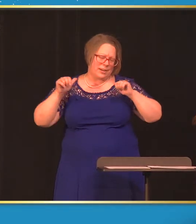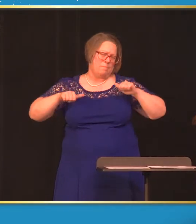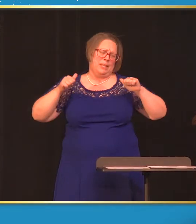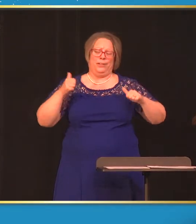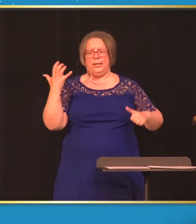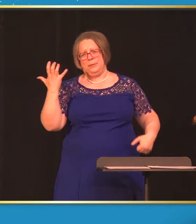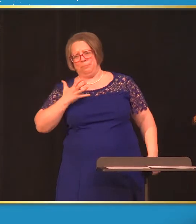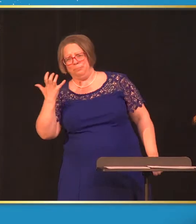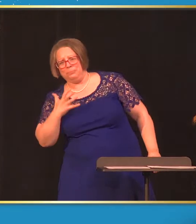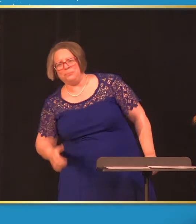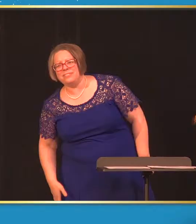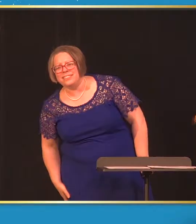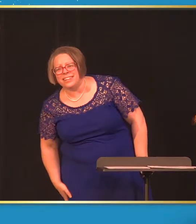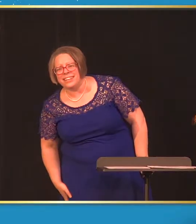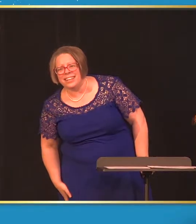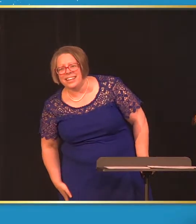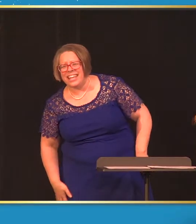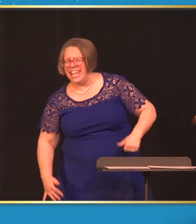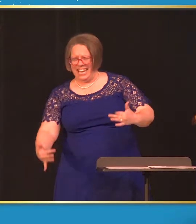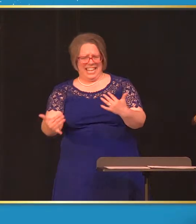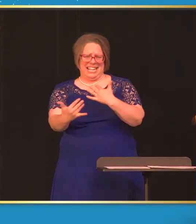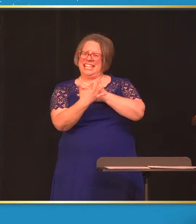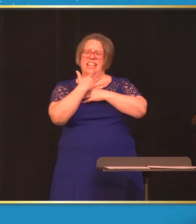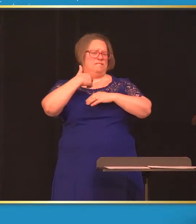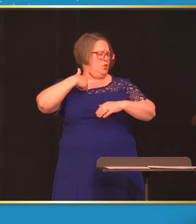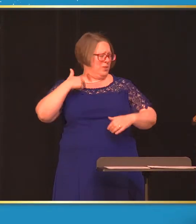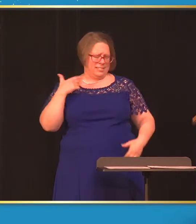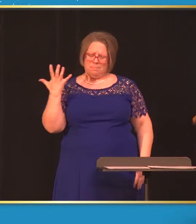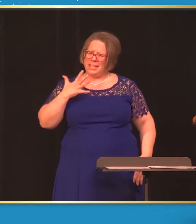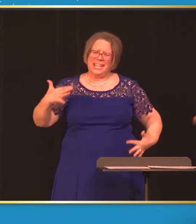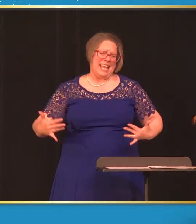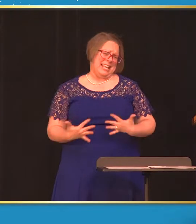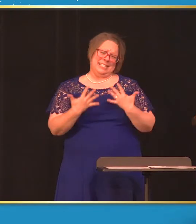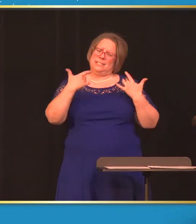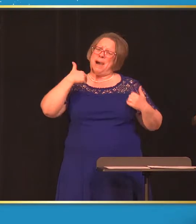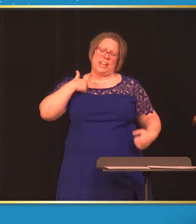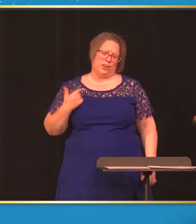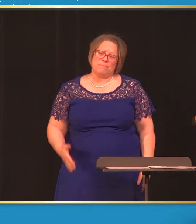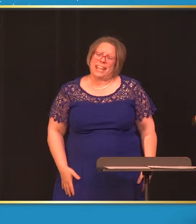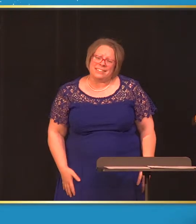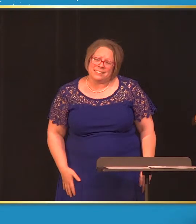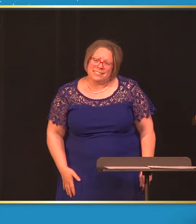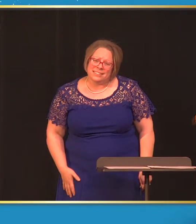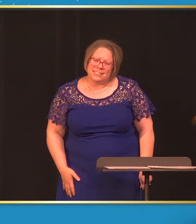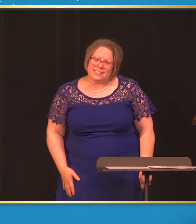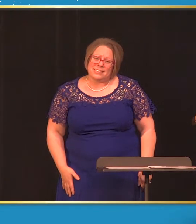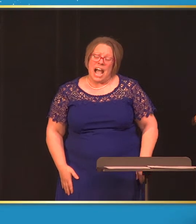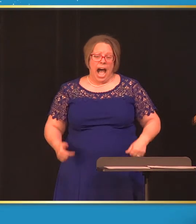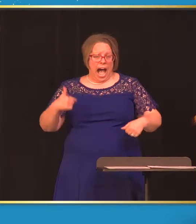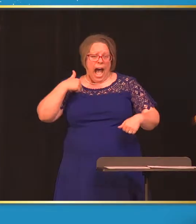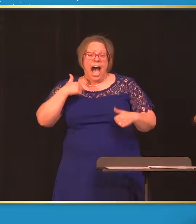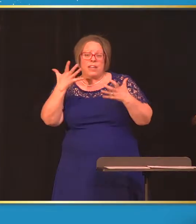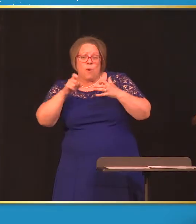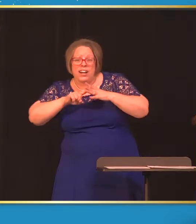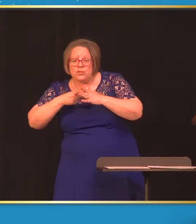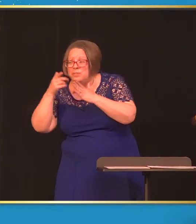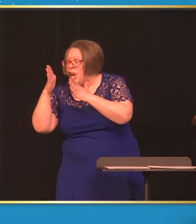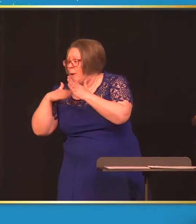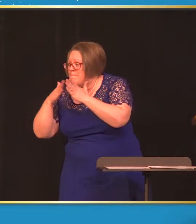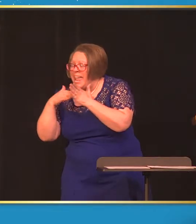Your artistic talent is amazing and inspiring. I want